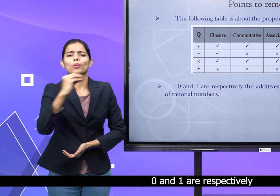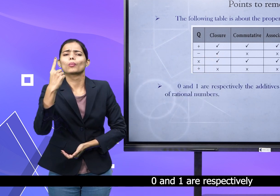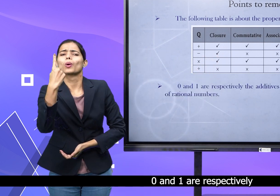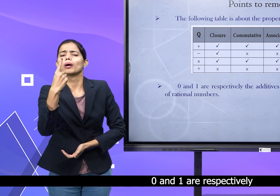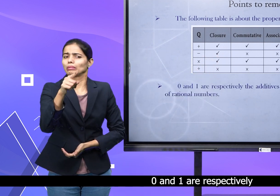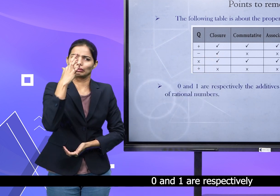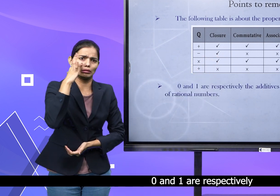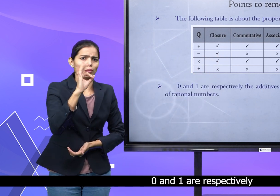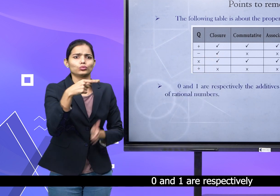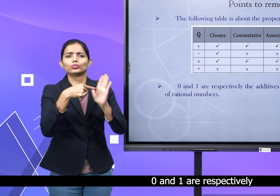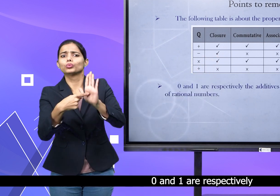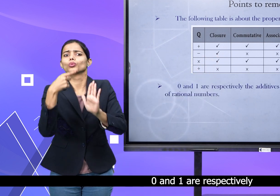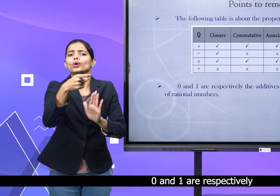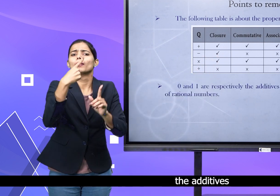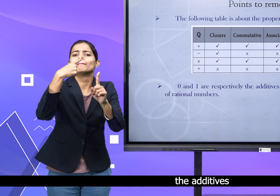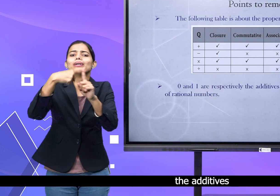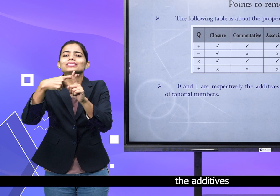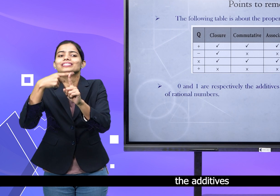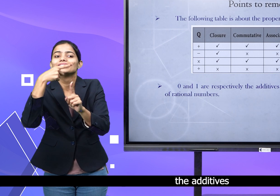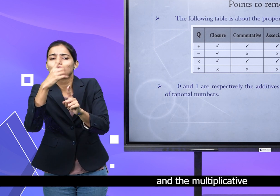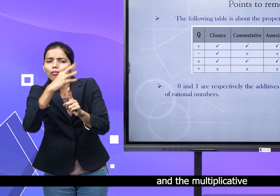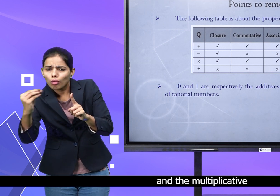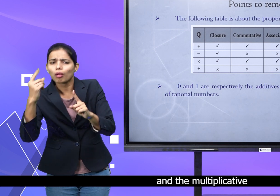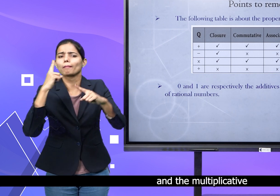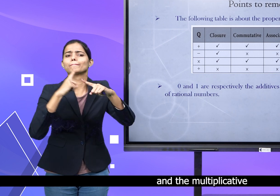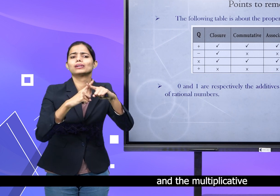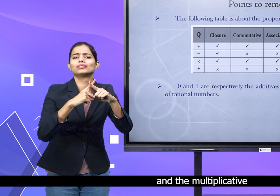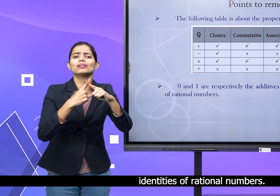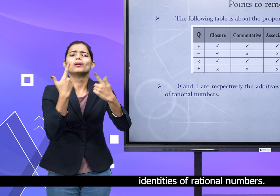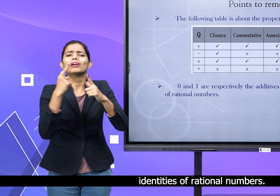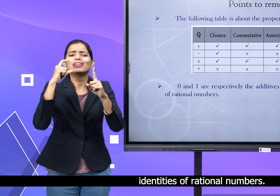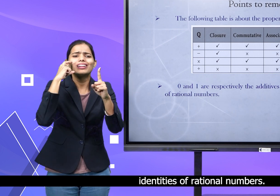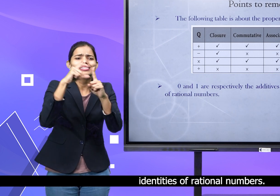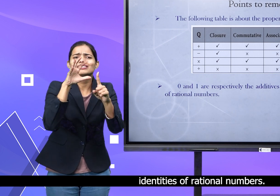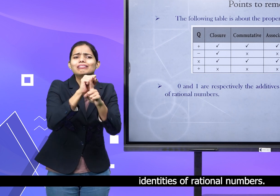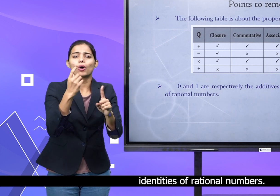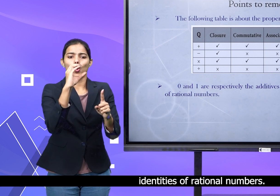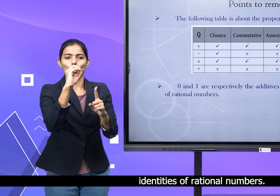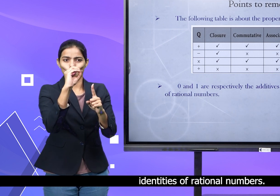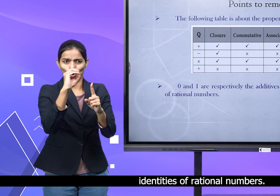Zero and 1 are respectively the additives and the multiplicative identities of rational